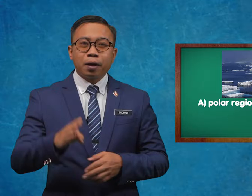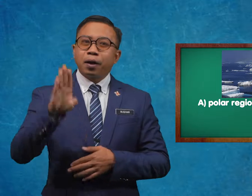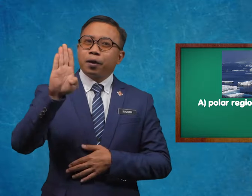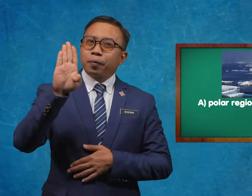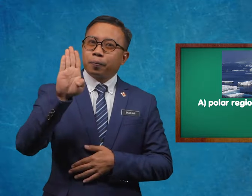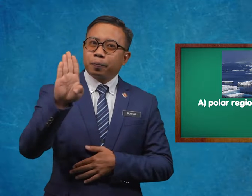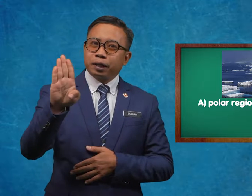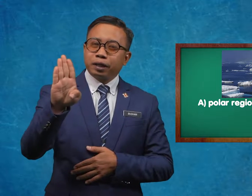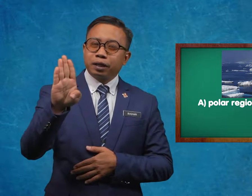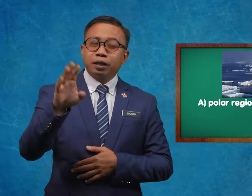B.